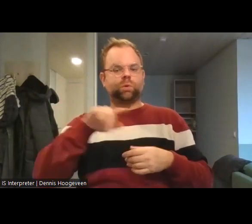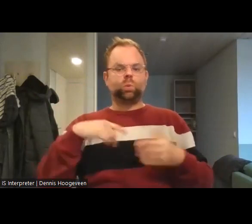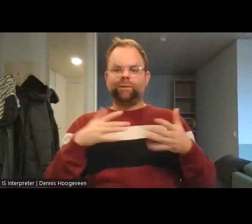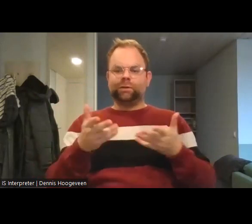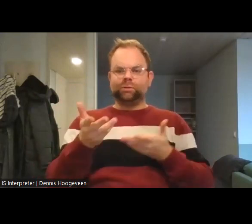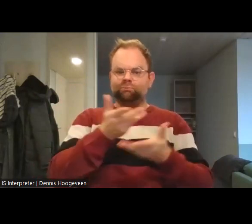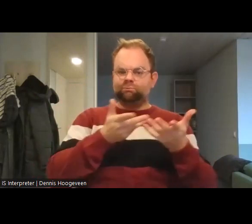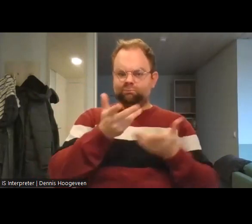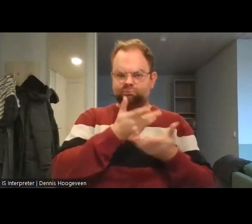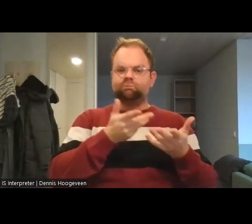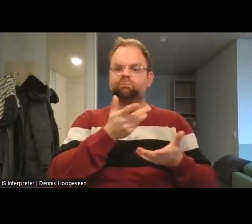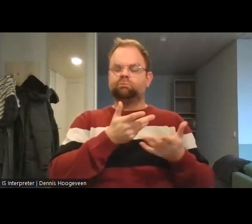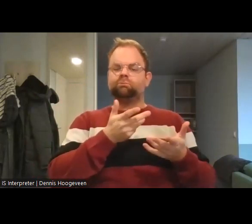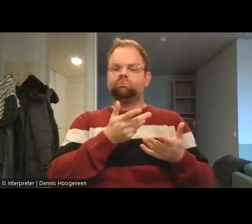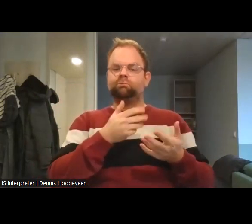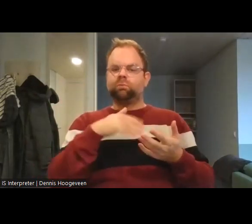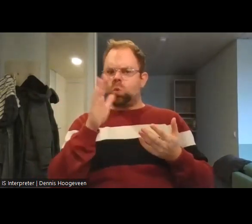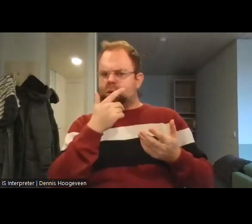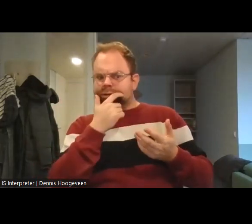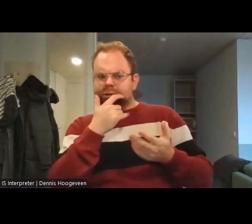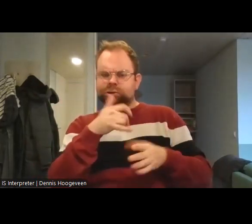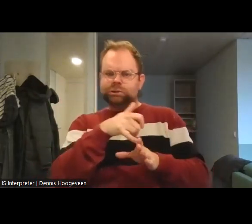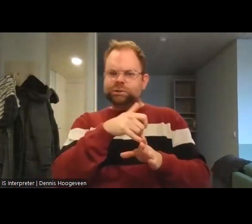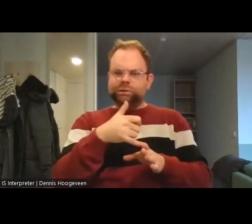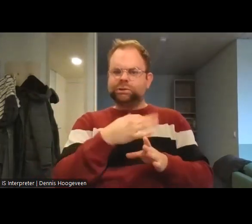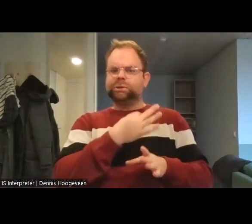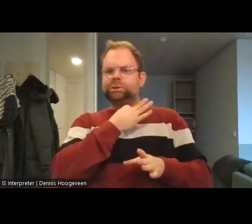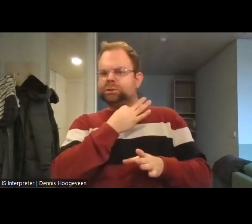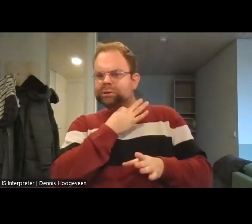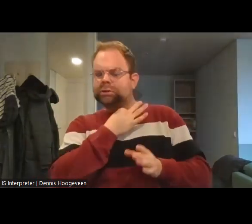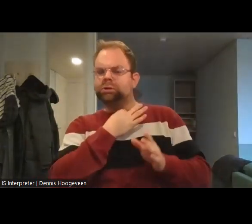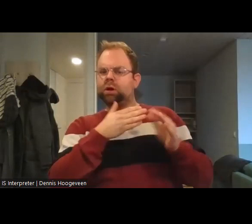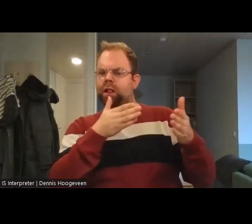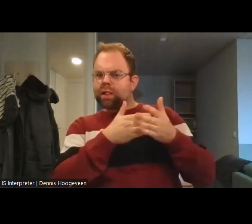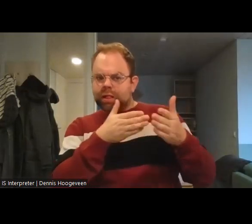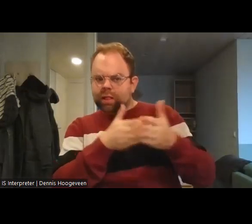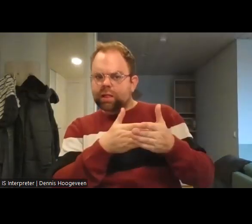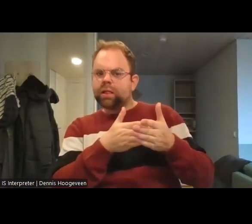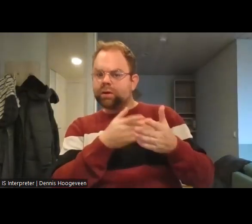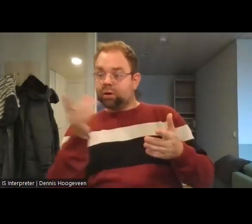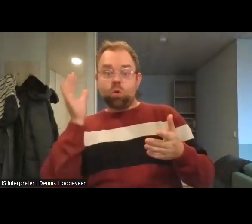then some of the promising practices, including, for example, conducting